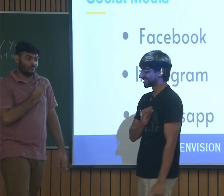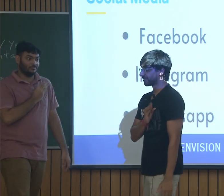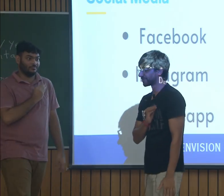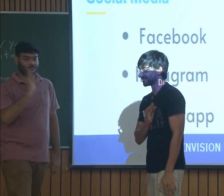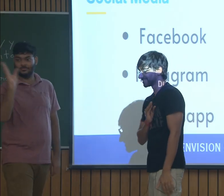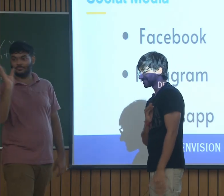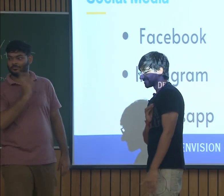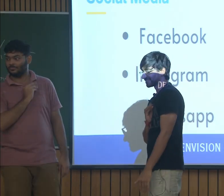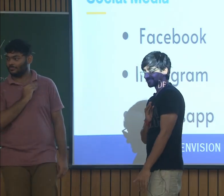Afraid.